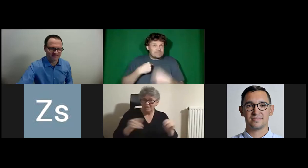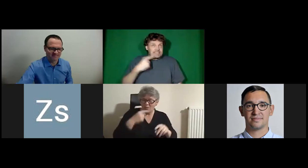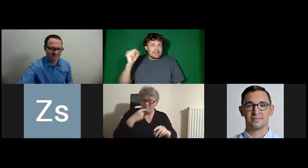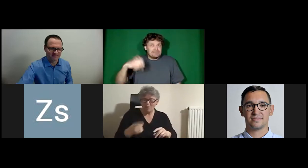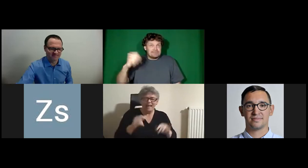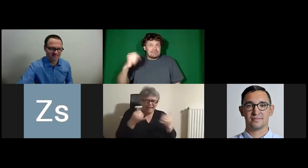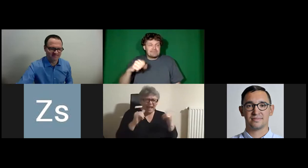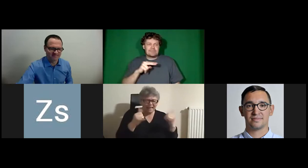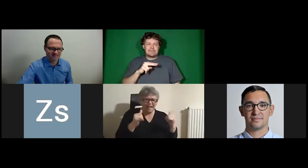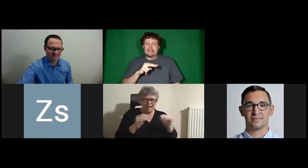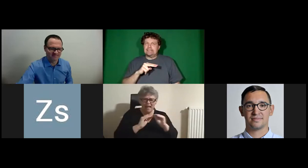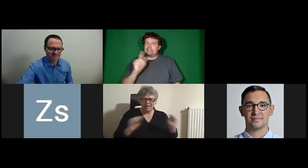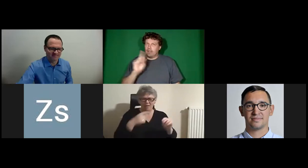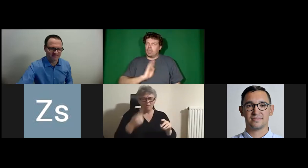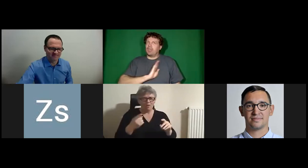different